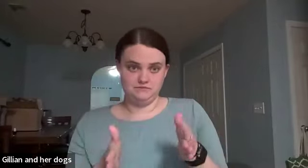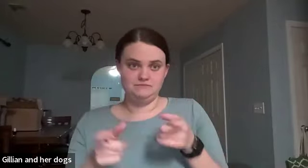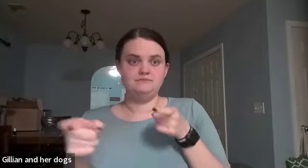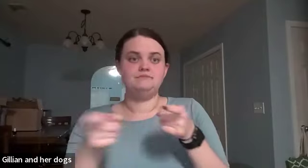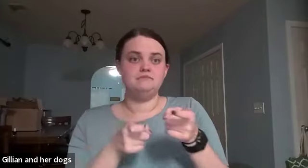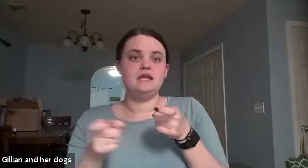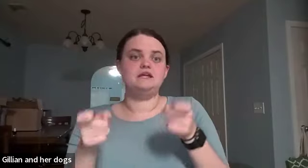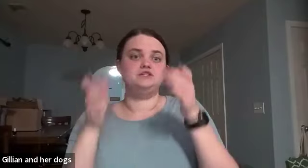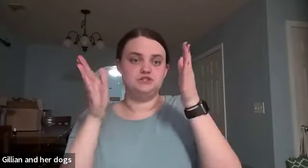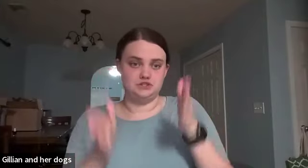Manager. Manager.